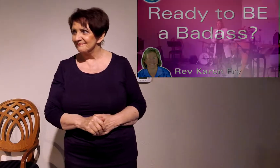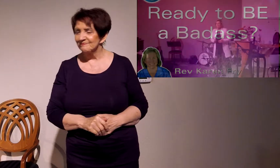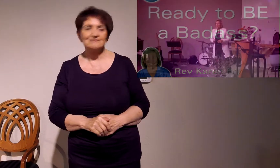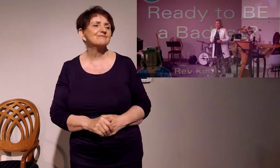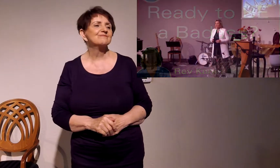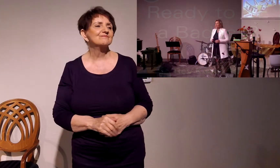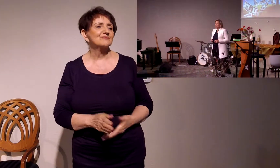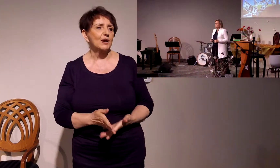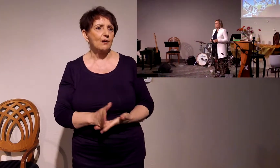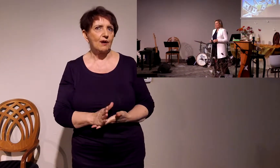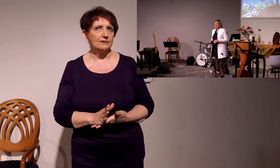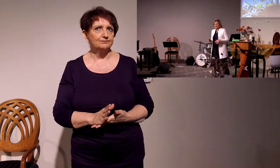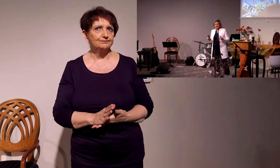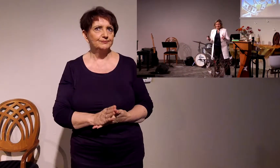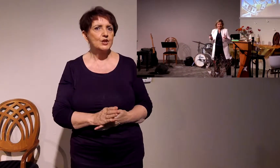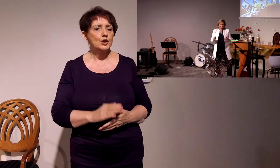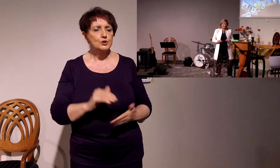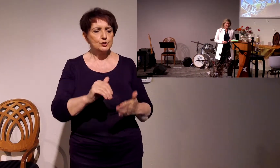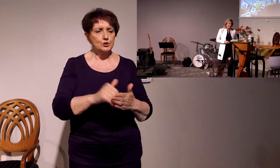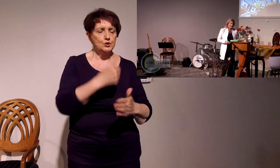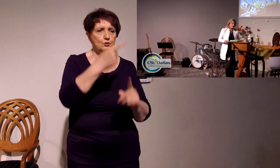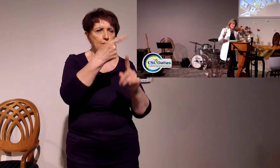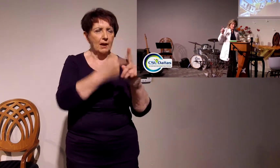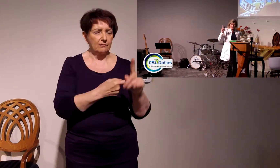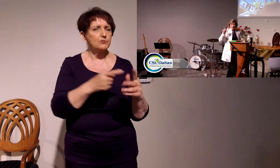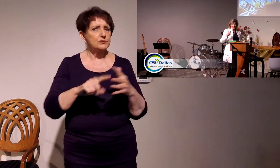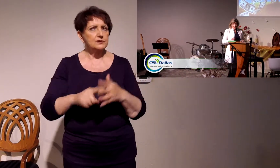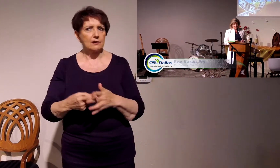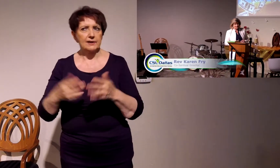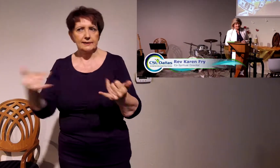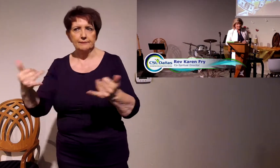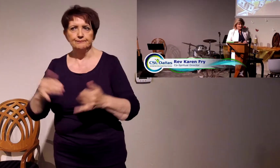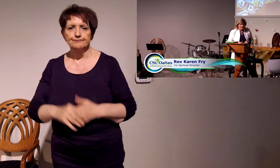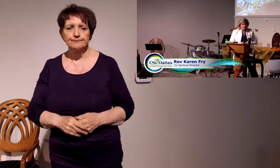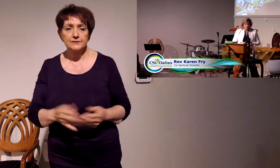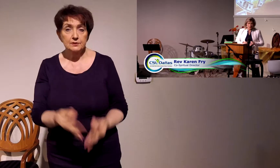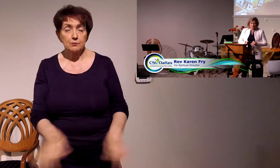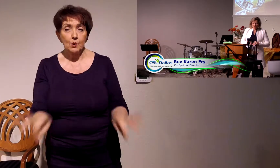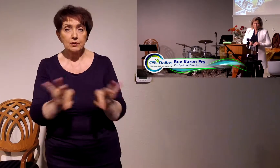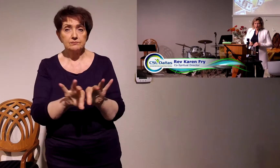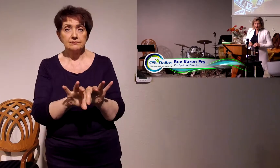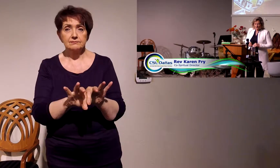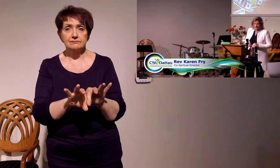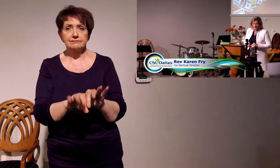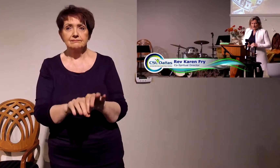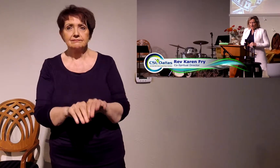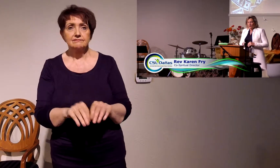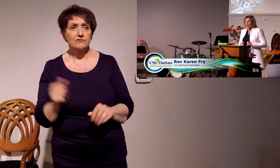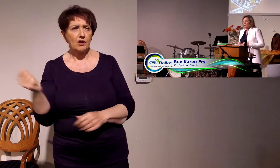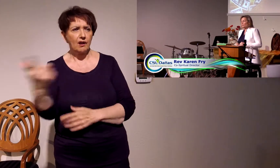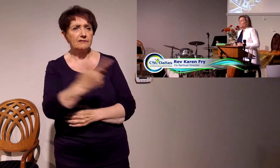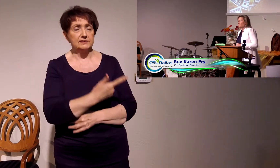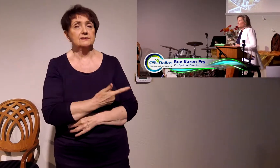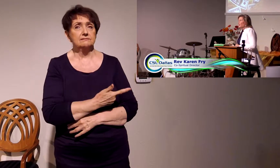All right, we're starting a new month. An important month. Important month for all of us.